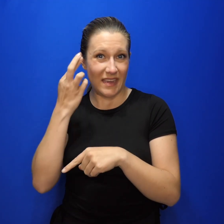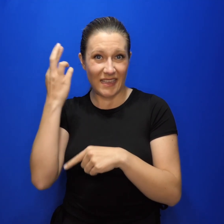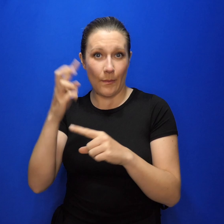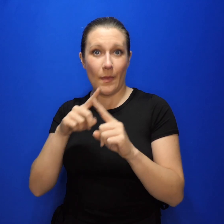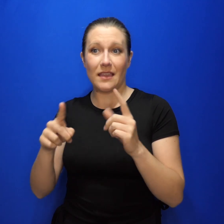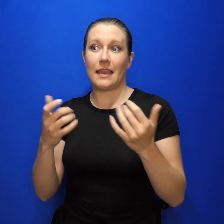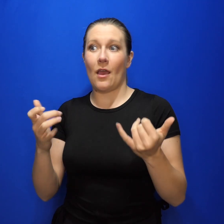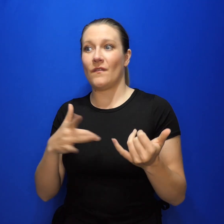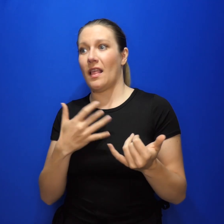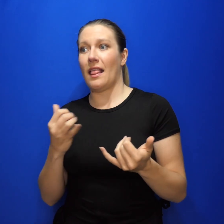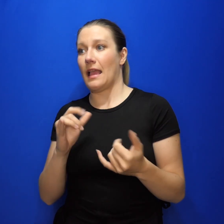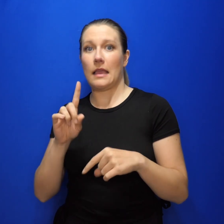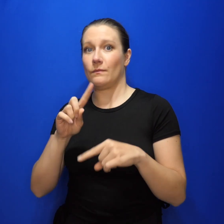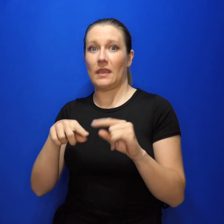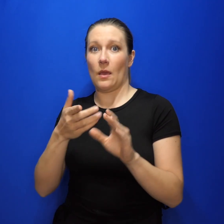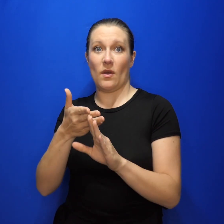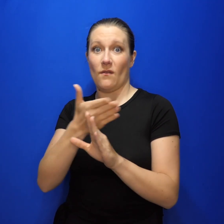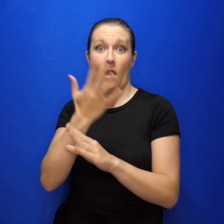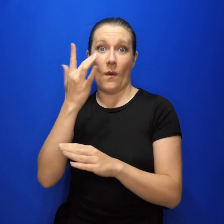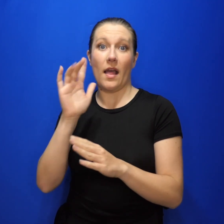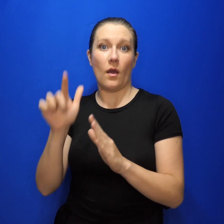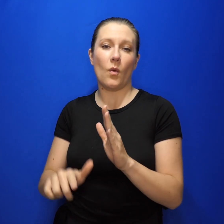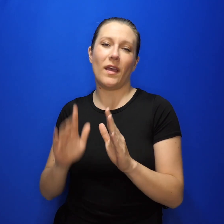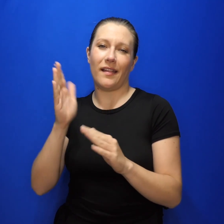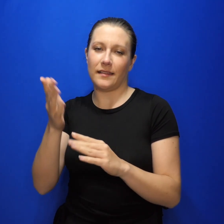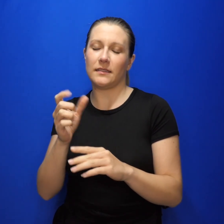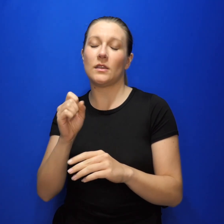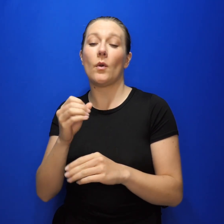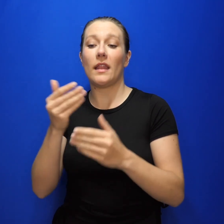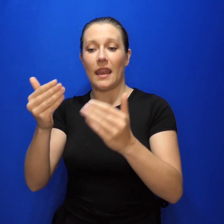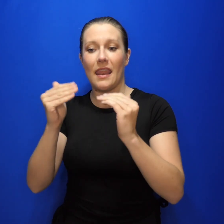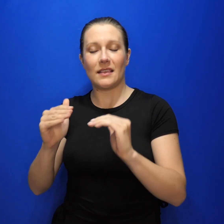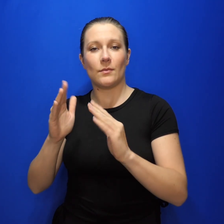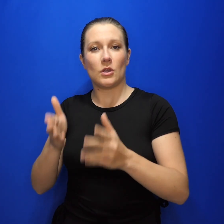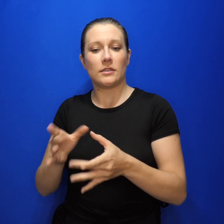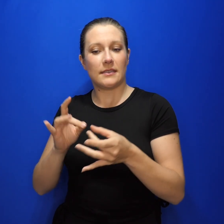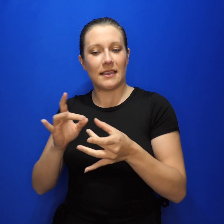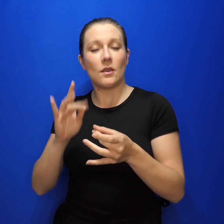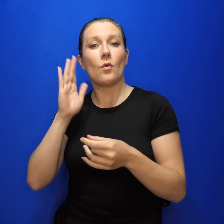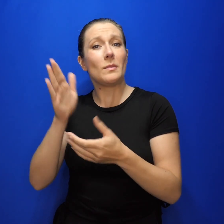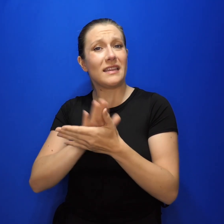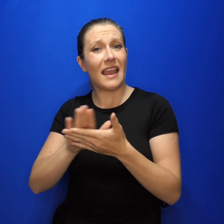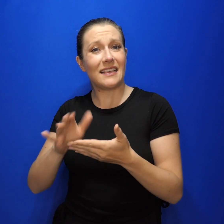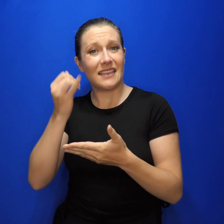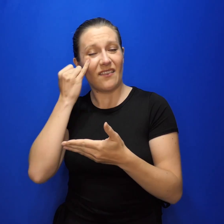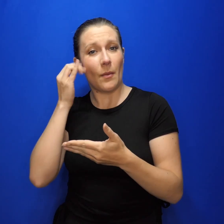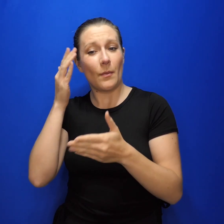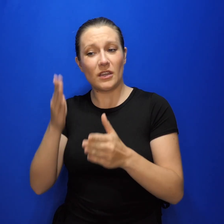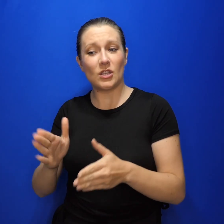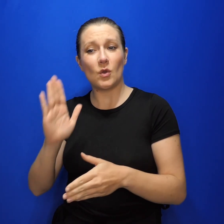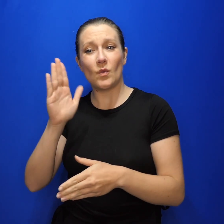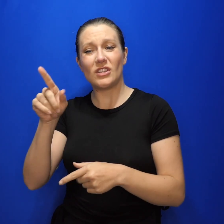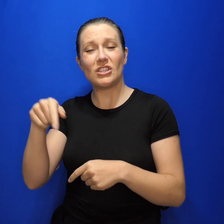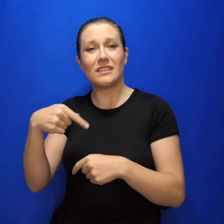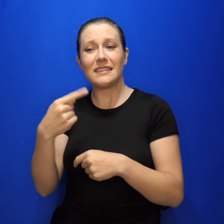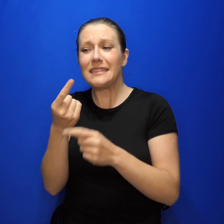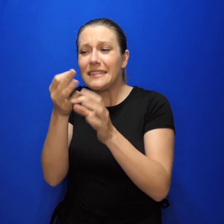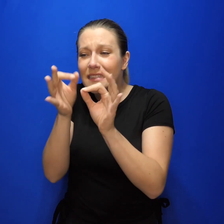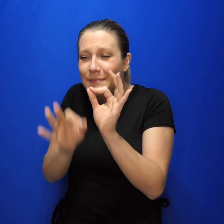they believe I couldn't possibly ever do that. So the next person says it would have been nice if someone would have explained the importance of